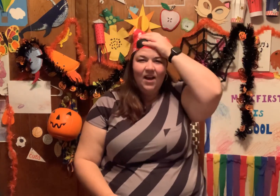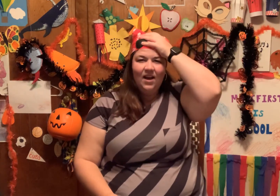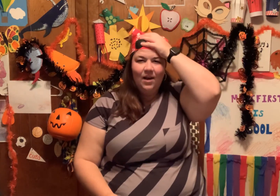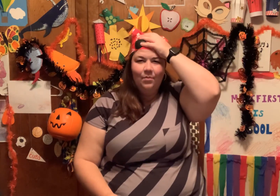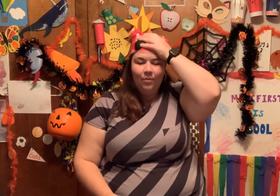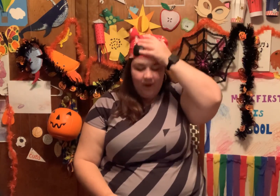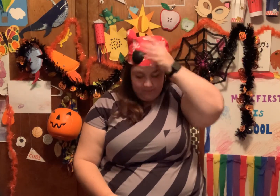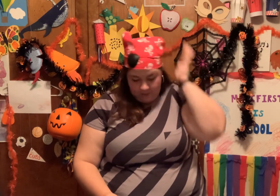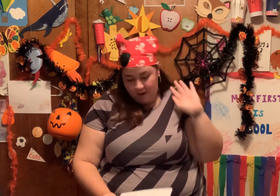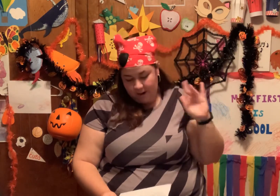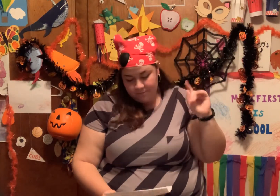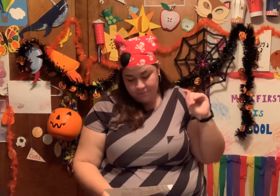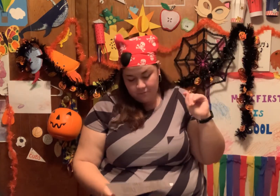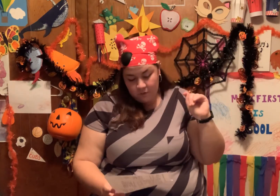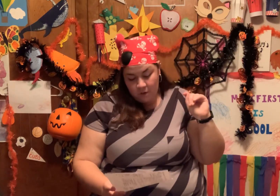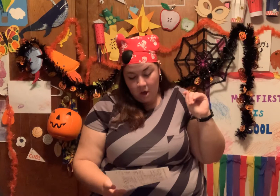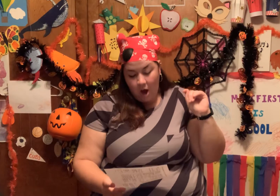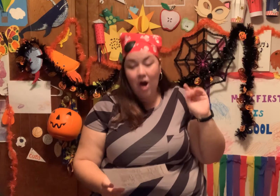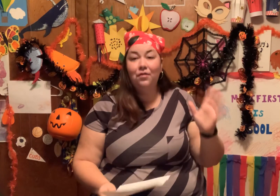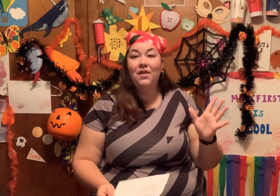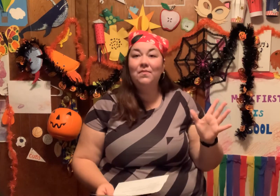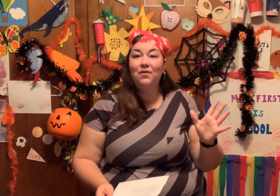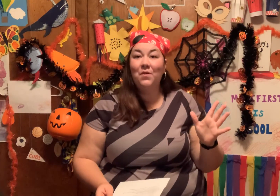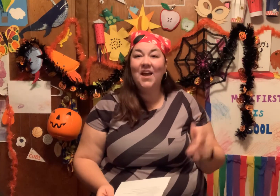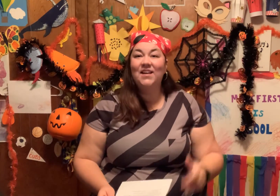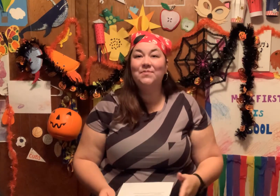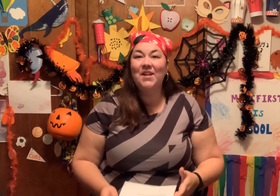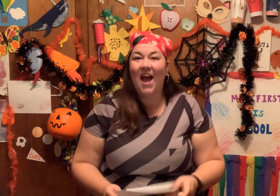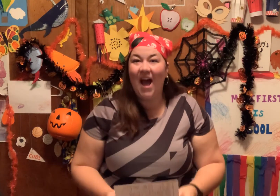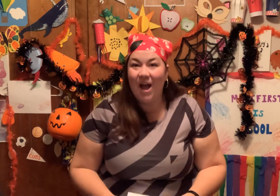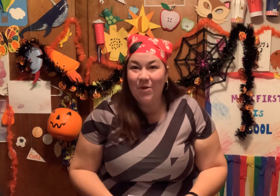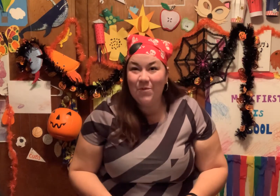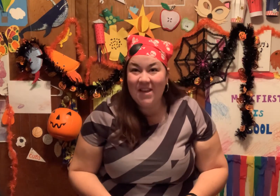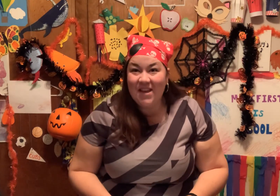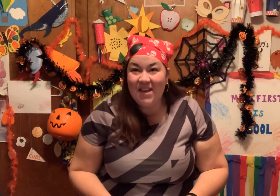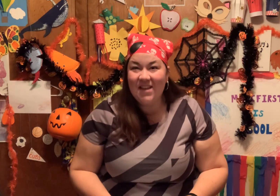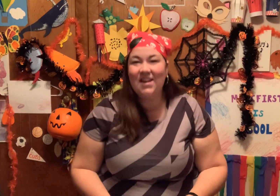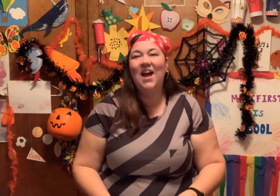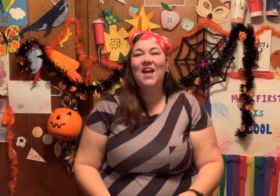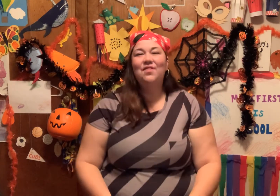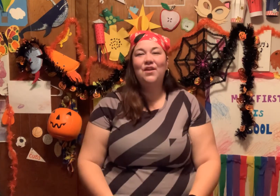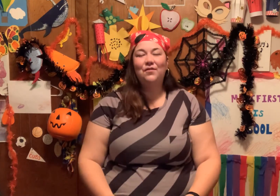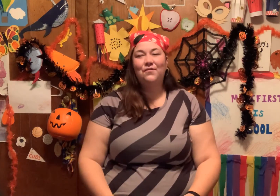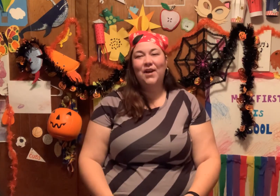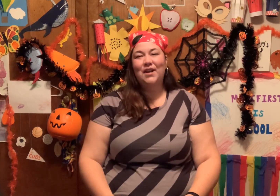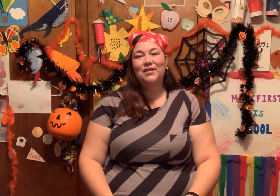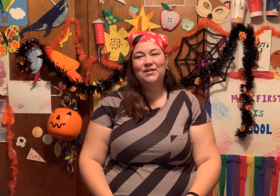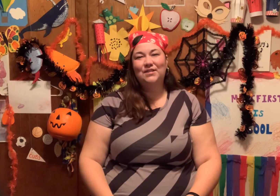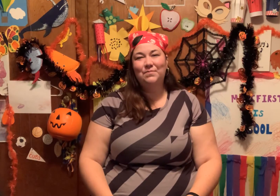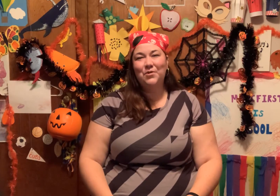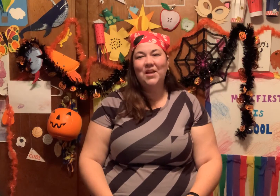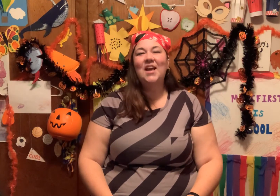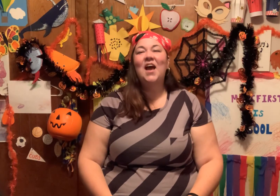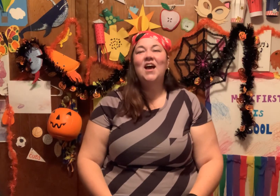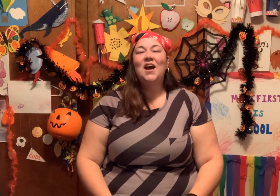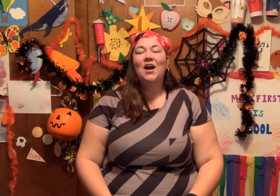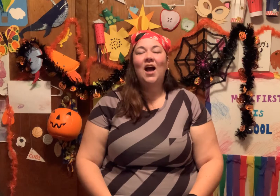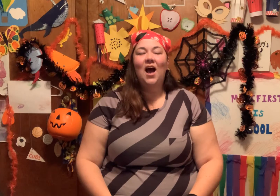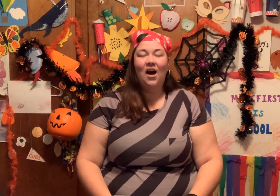Oh boy. All right. Our theme this week has been Halloween. This fun, spooky